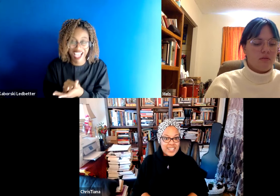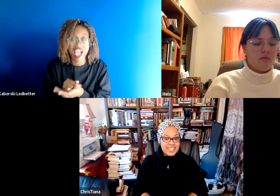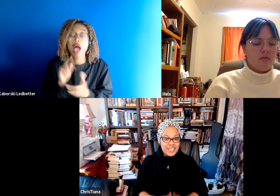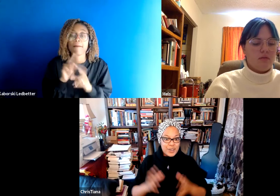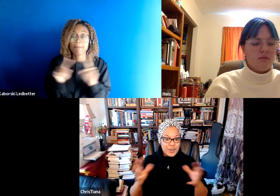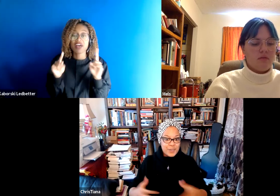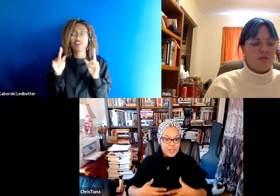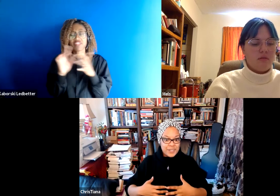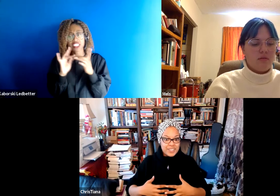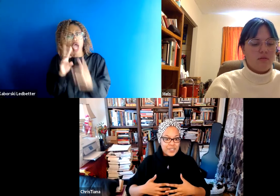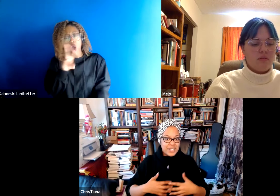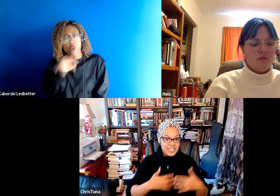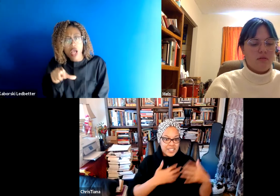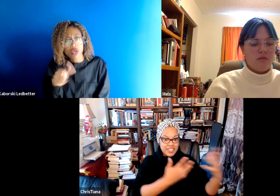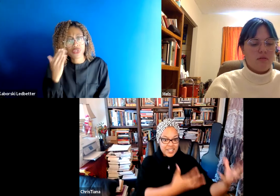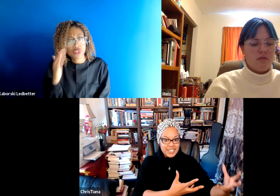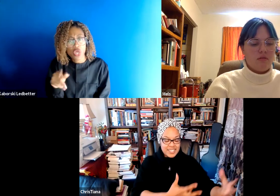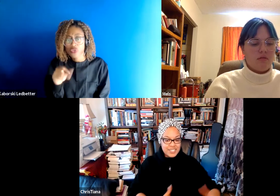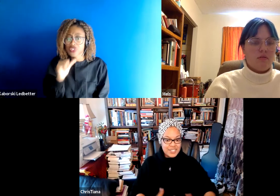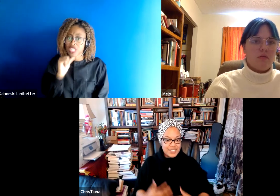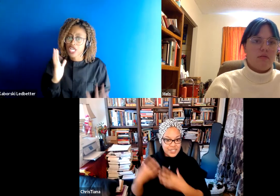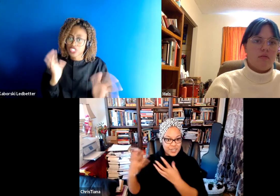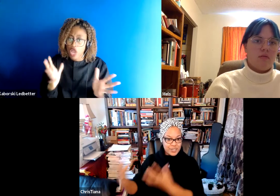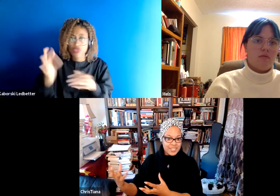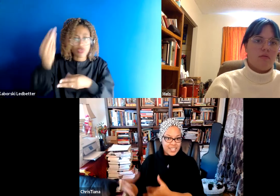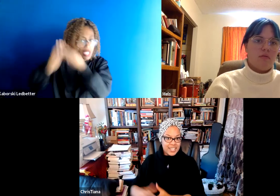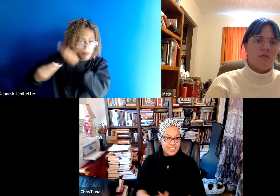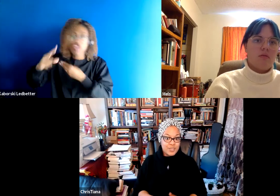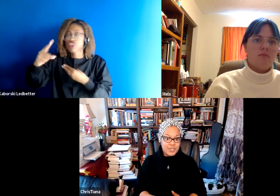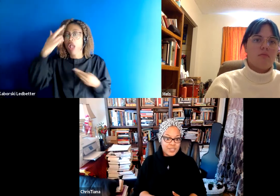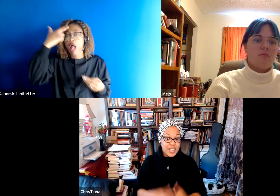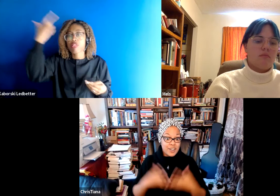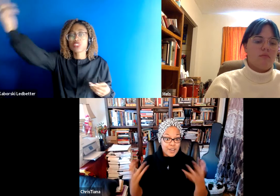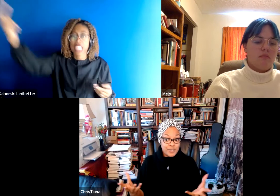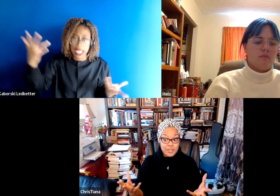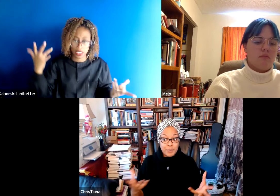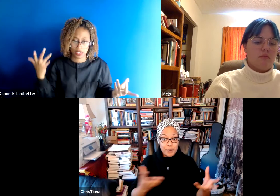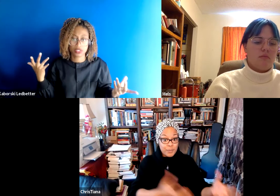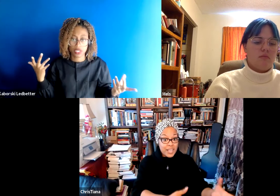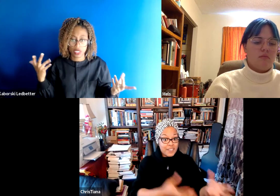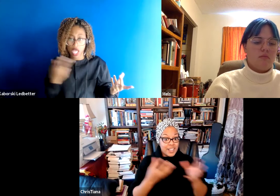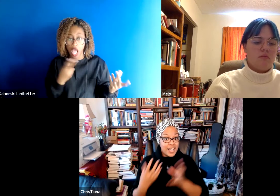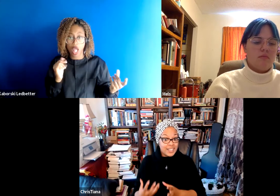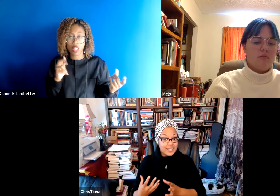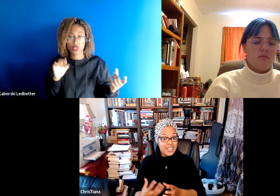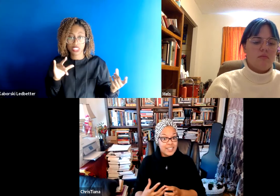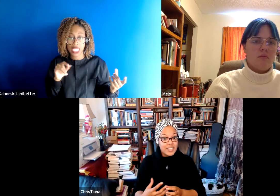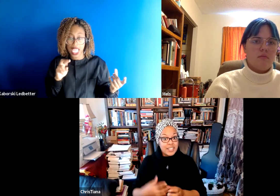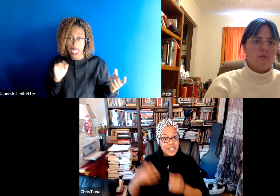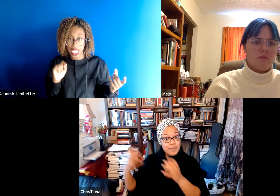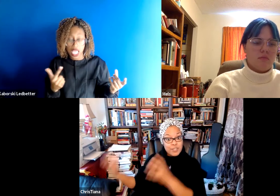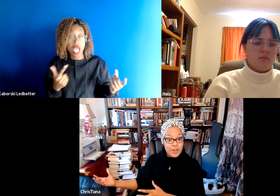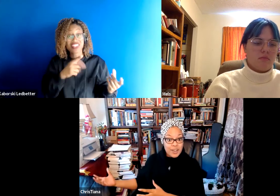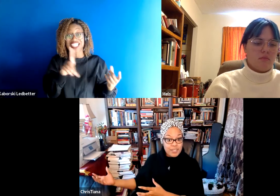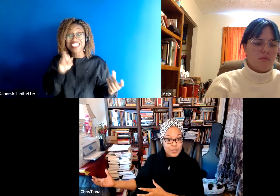and they said, oh, well, no, you're not talking to your ancestors, you're hallucinating. And so the dare officer will pull me out of class and